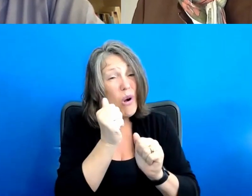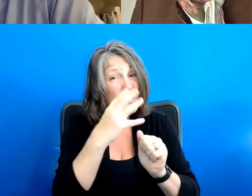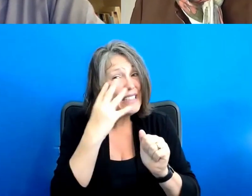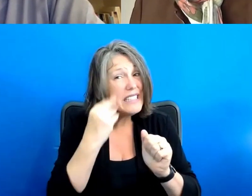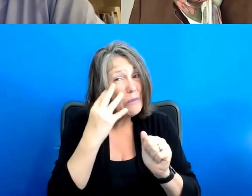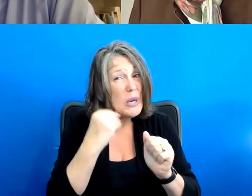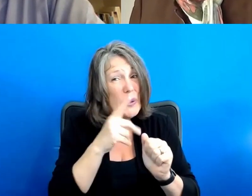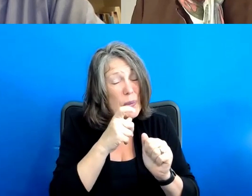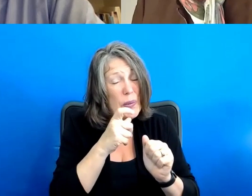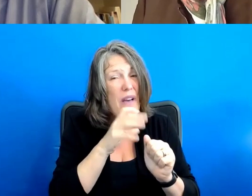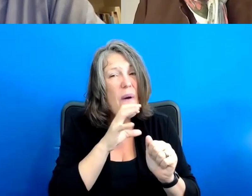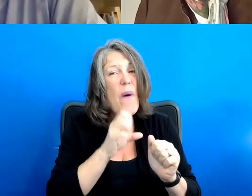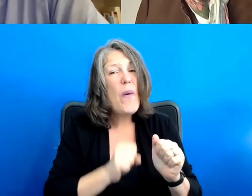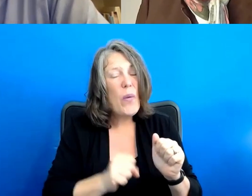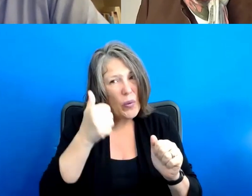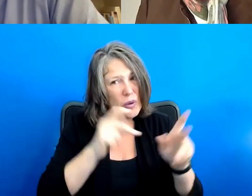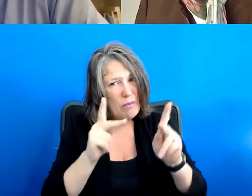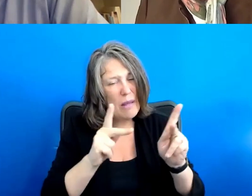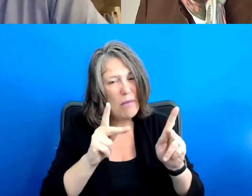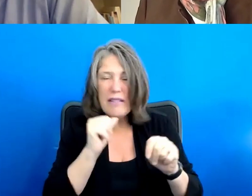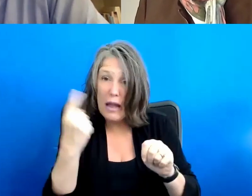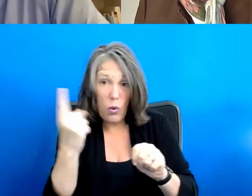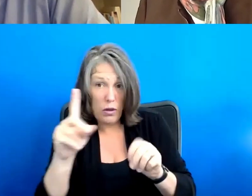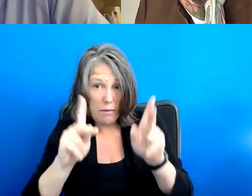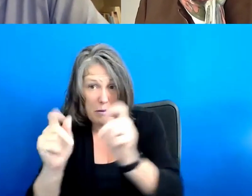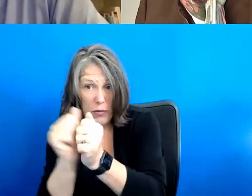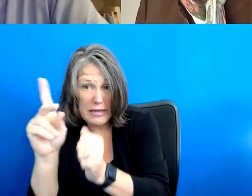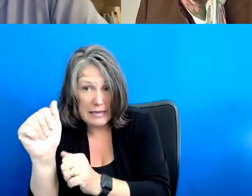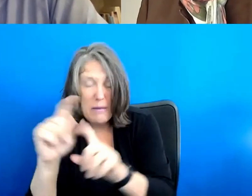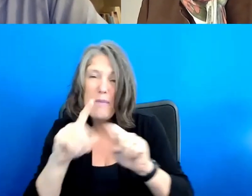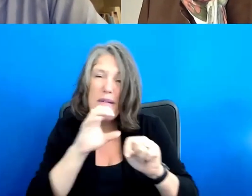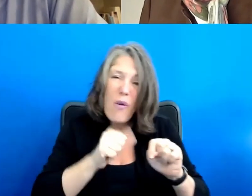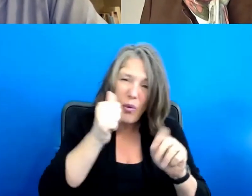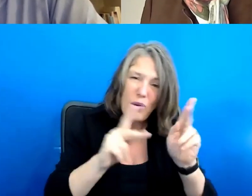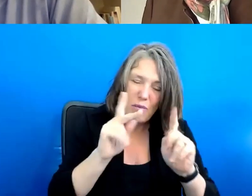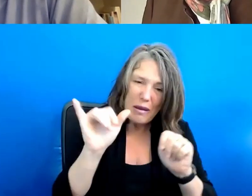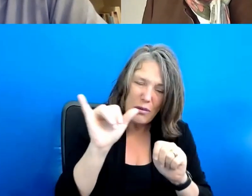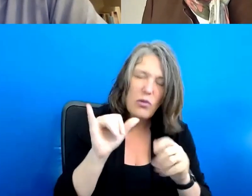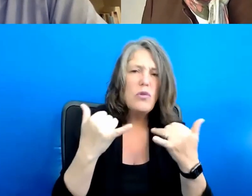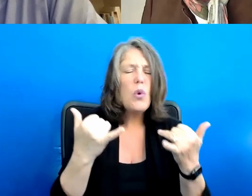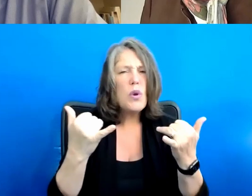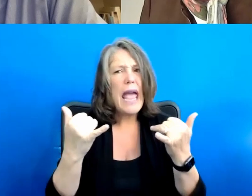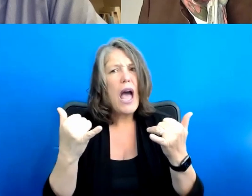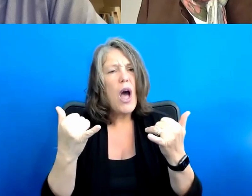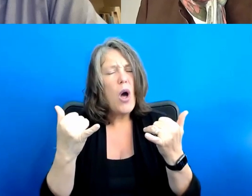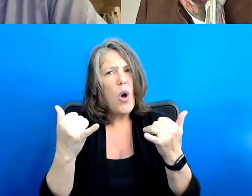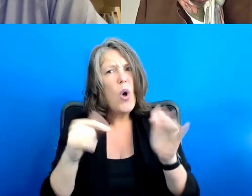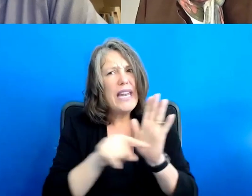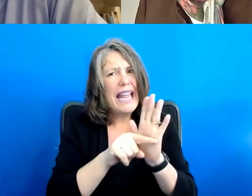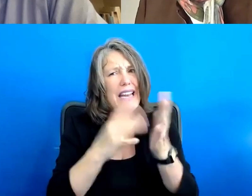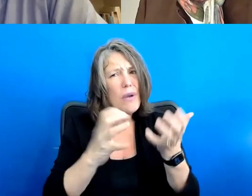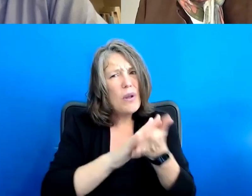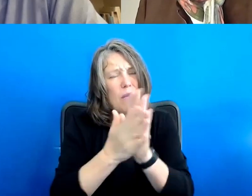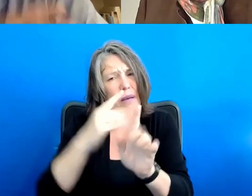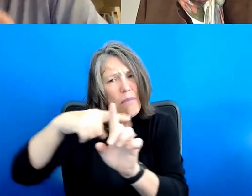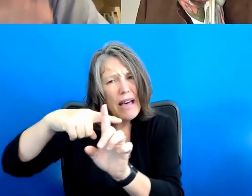peculiar to people with disabilities. And I guess we're trying to flip it now more positively into,